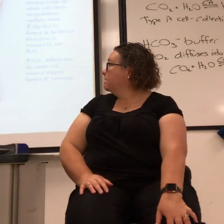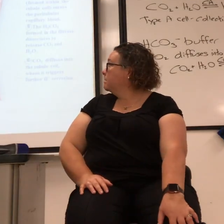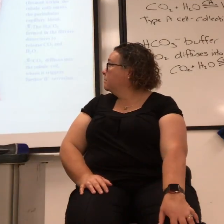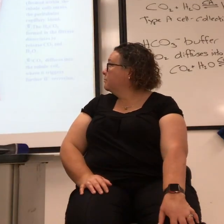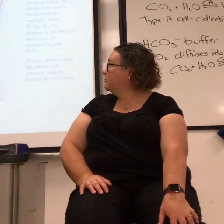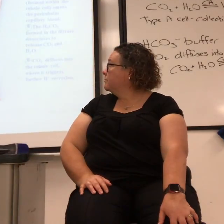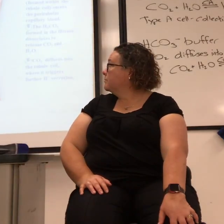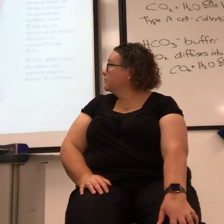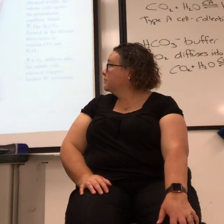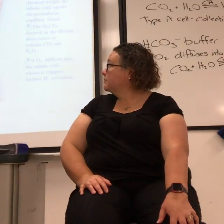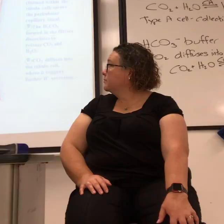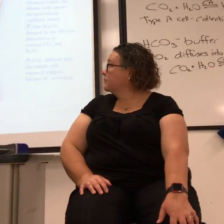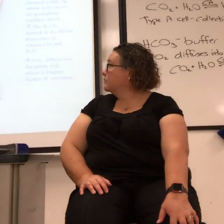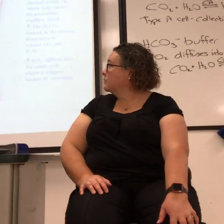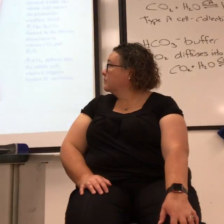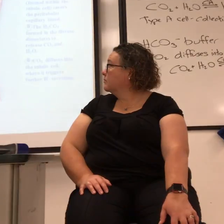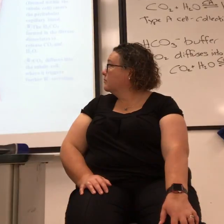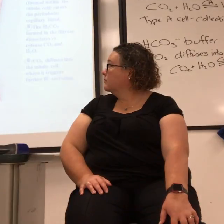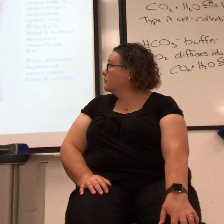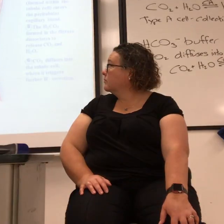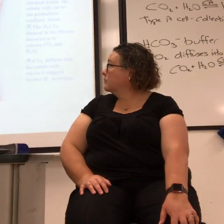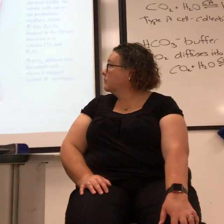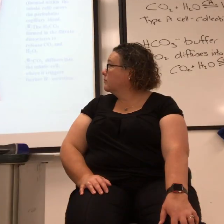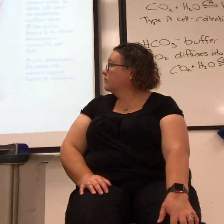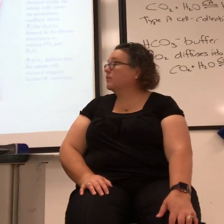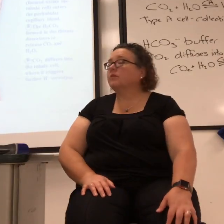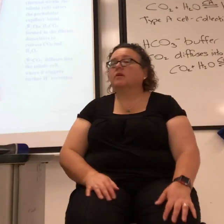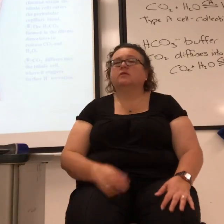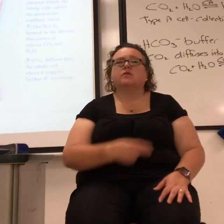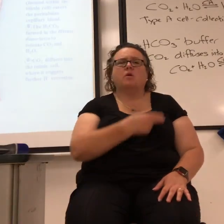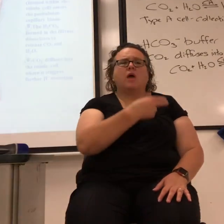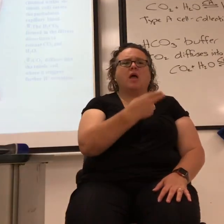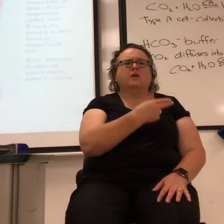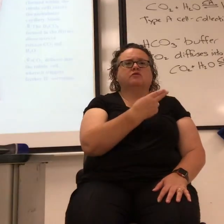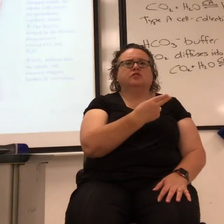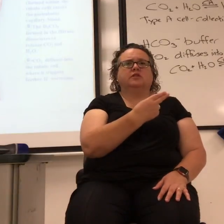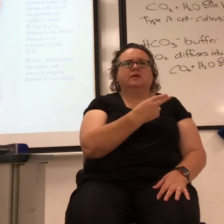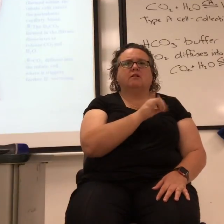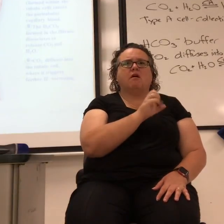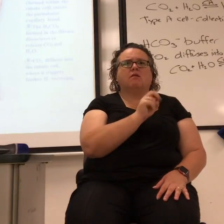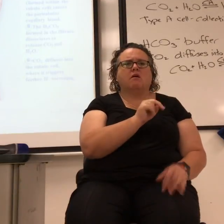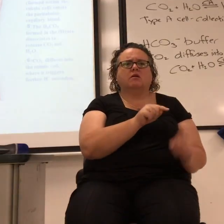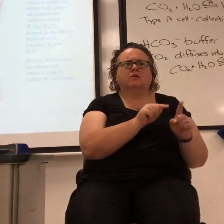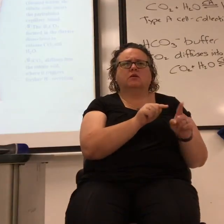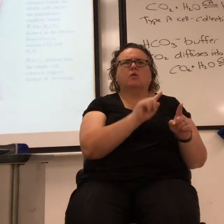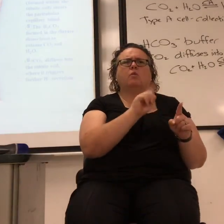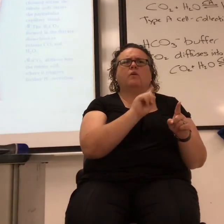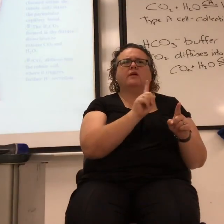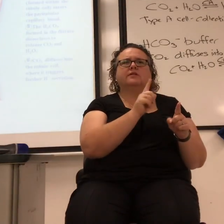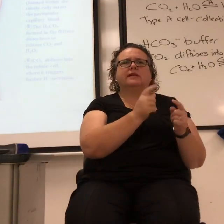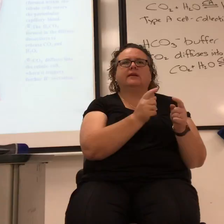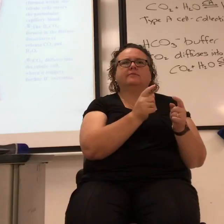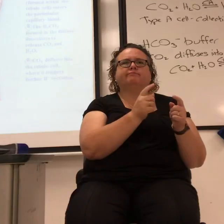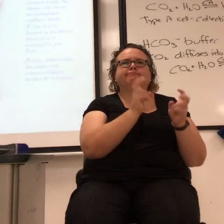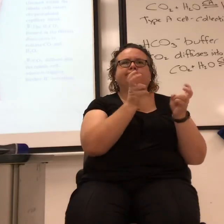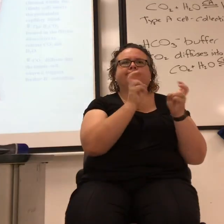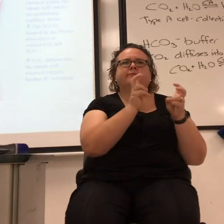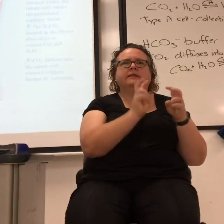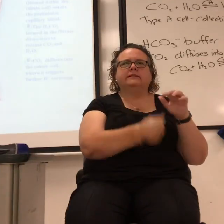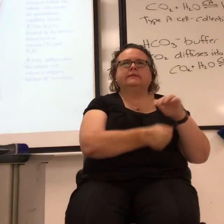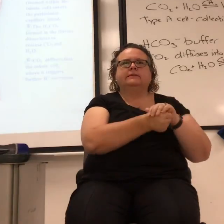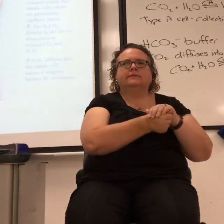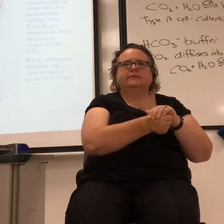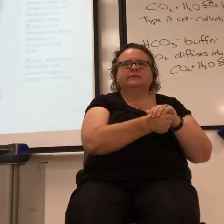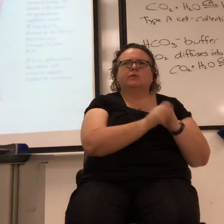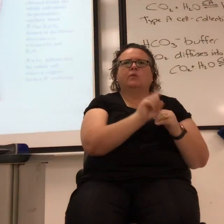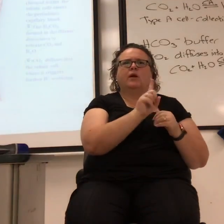Here's the hydrogen ion. And look at this. Just tell me, where does it disappear to? Where is it hiding? Where does it